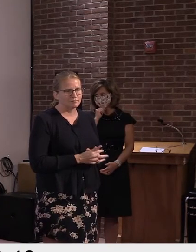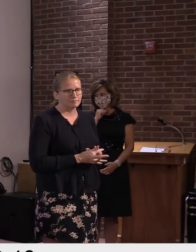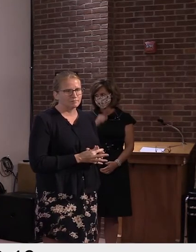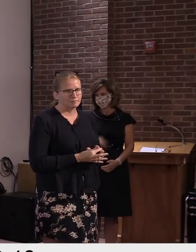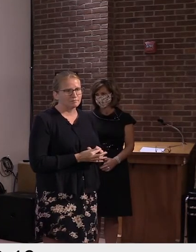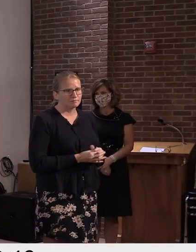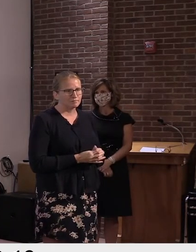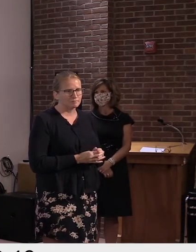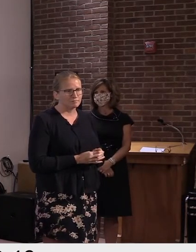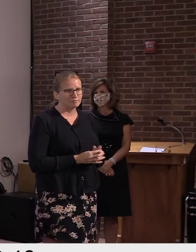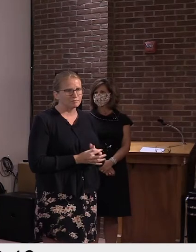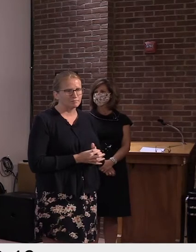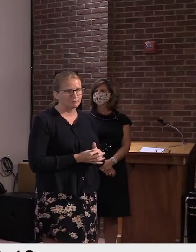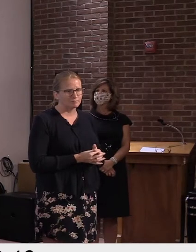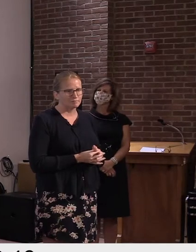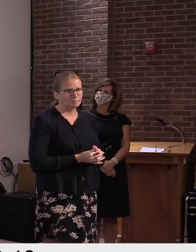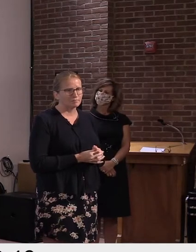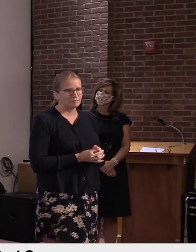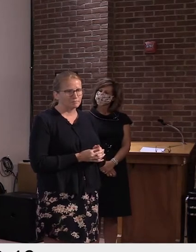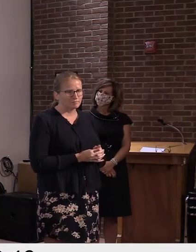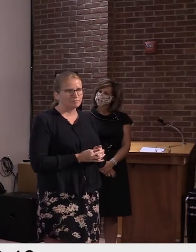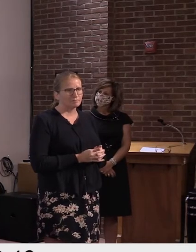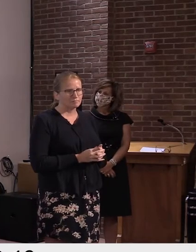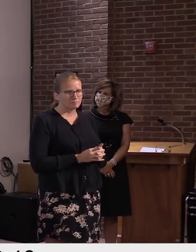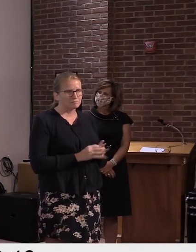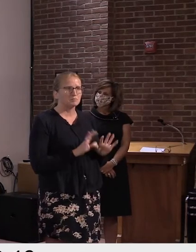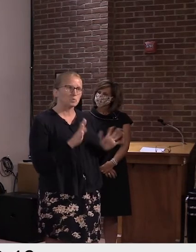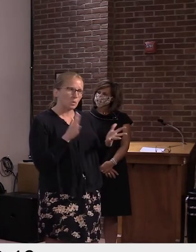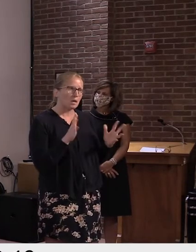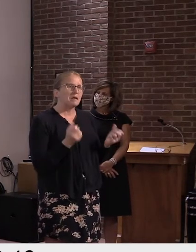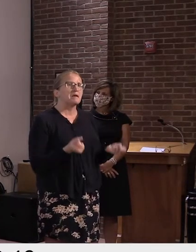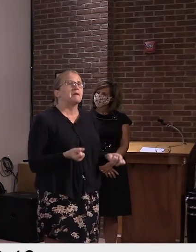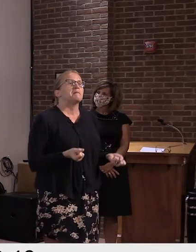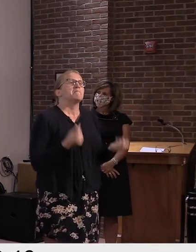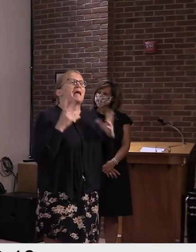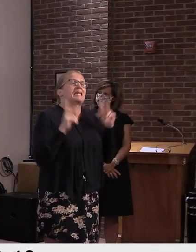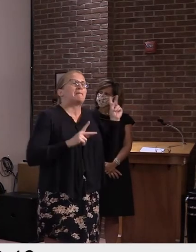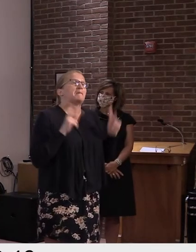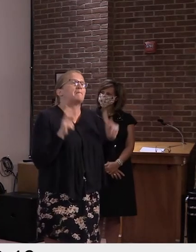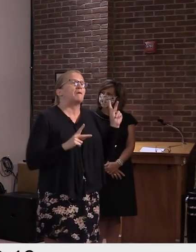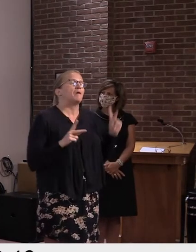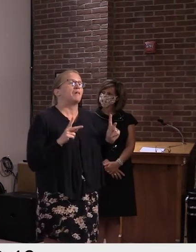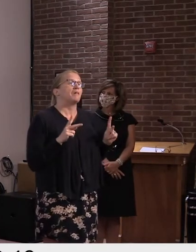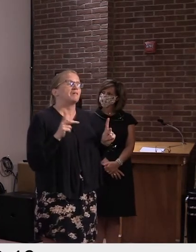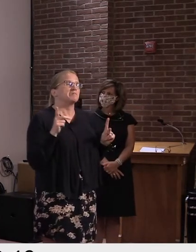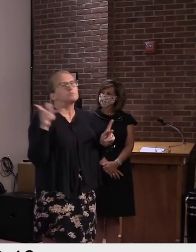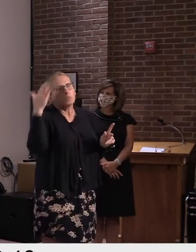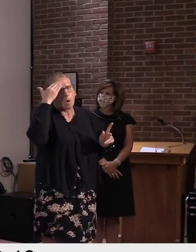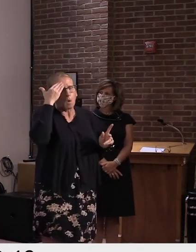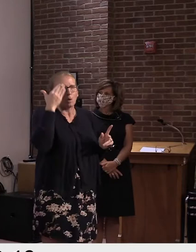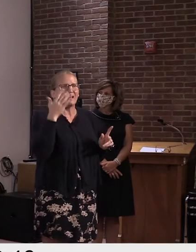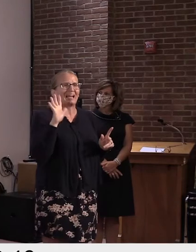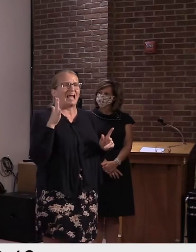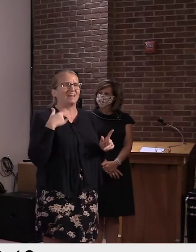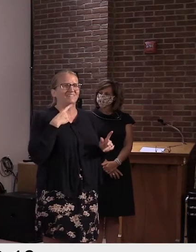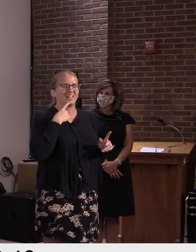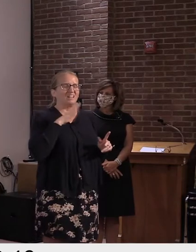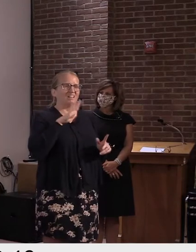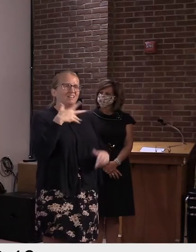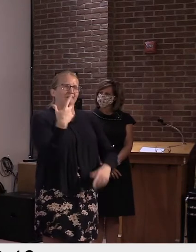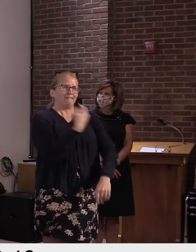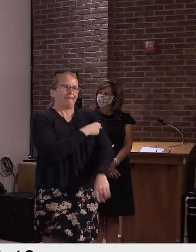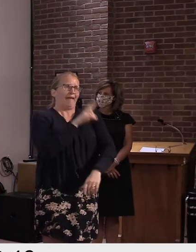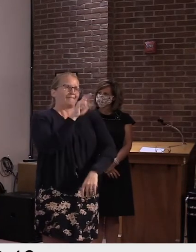suspicious of vaccines, maybe even the whole concept of them, and